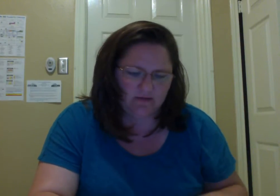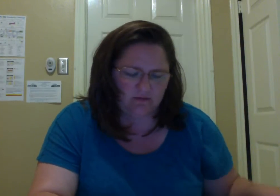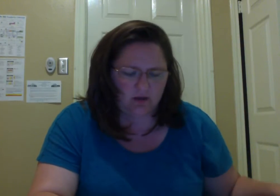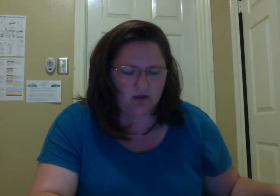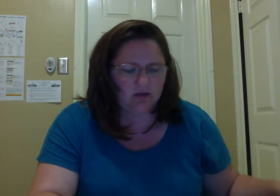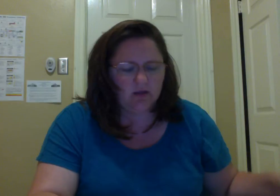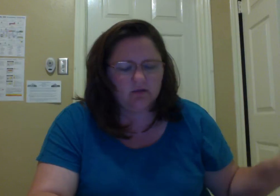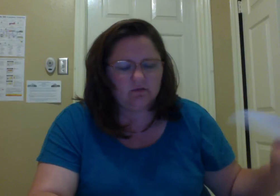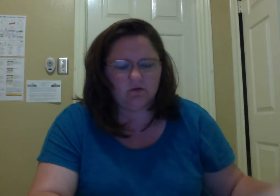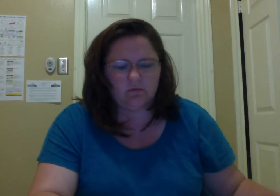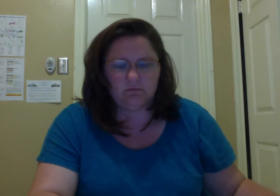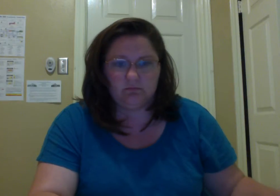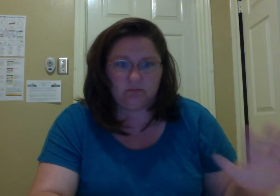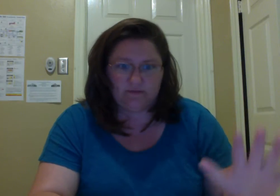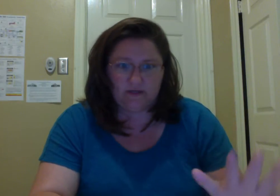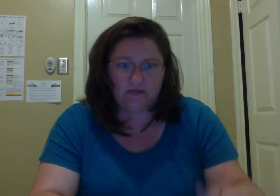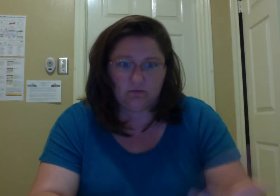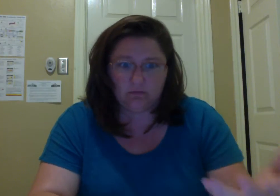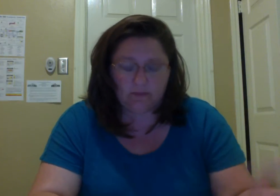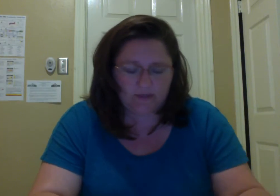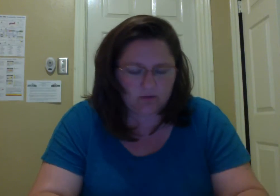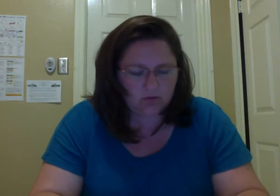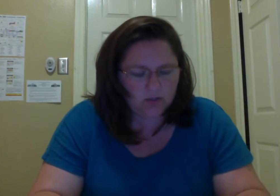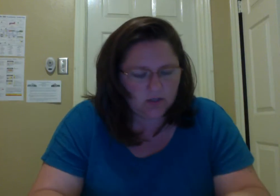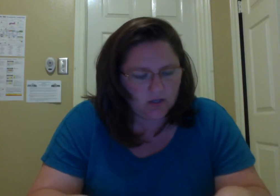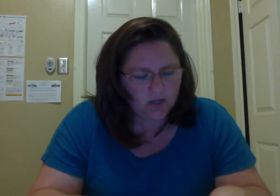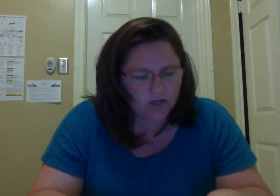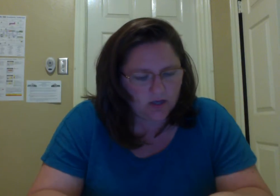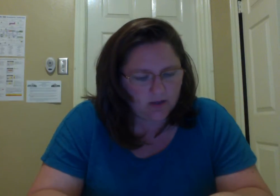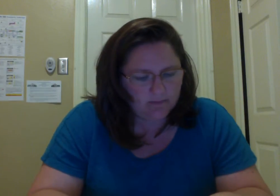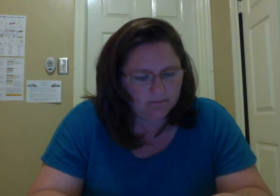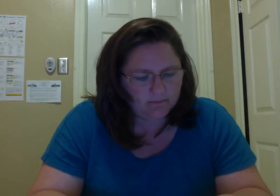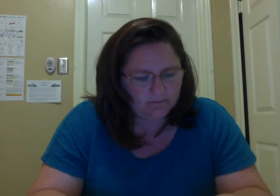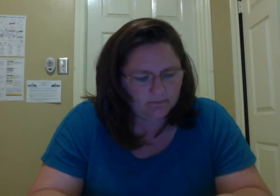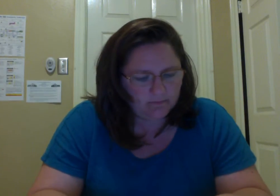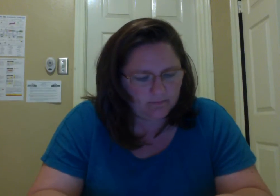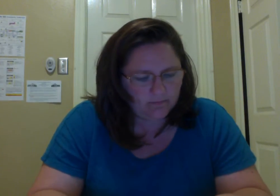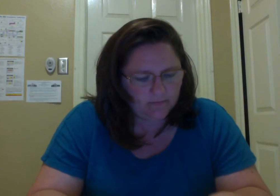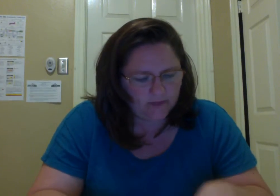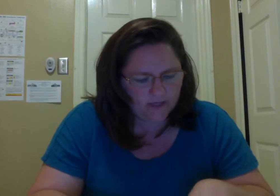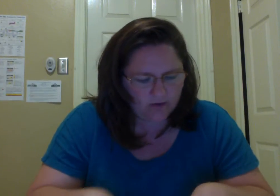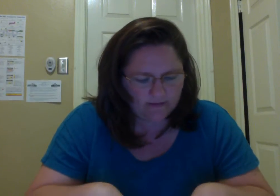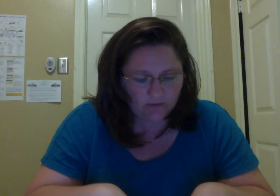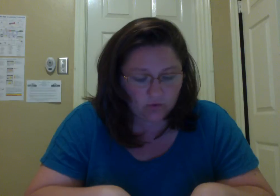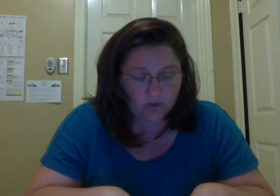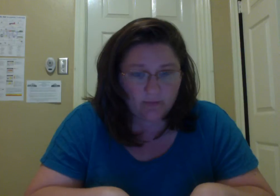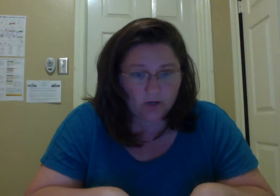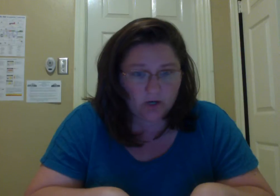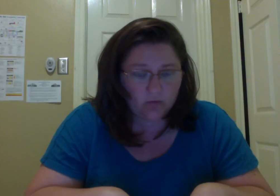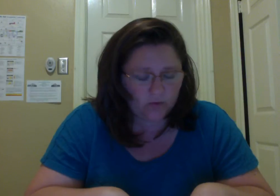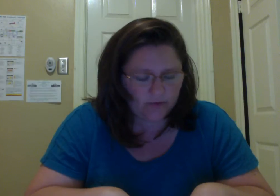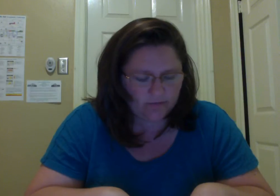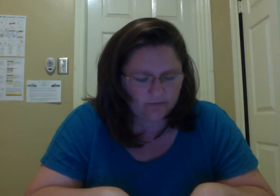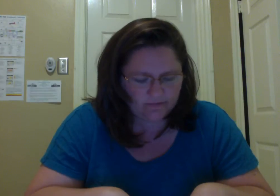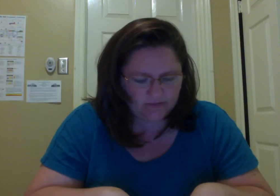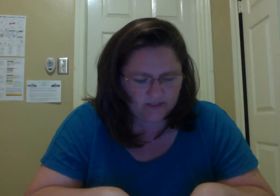not. So if I need to, let me know. Now we're at the Laura part. Where do 15 kids